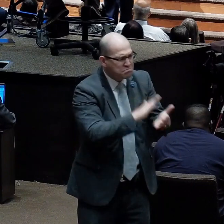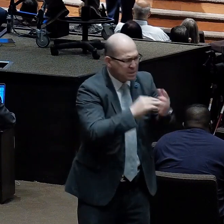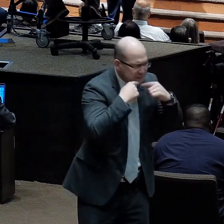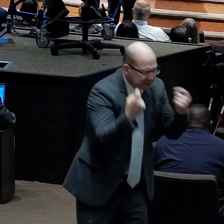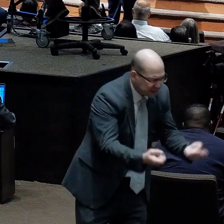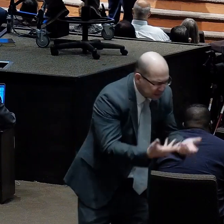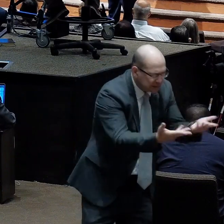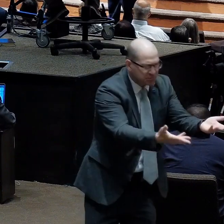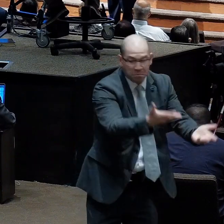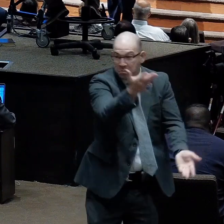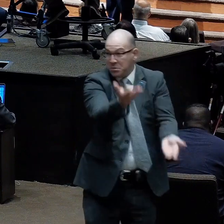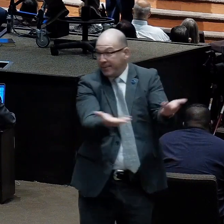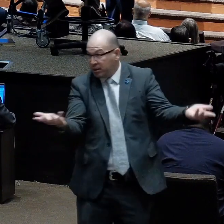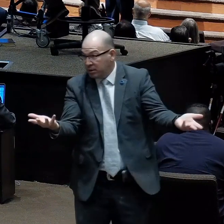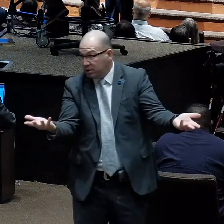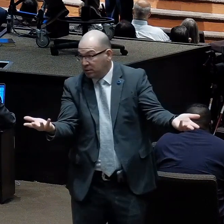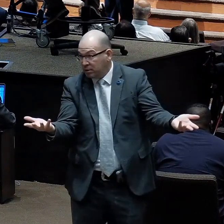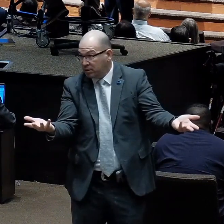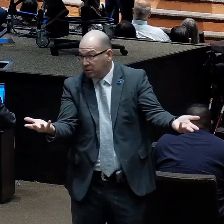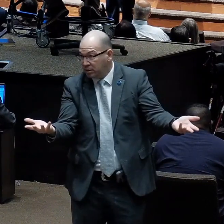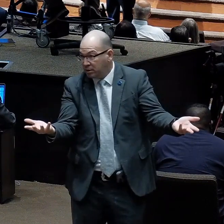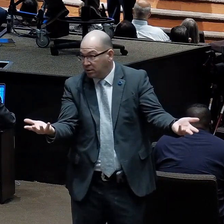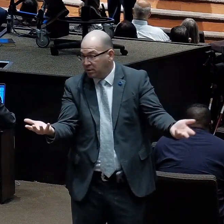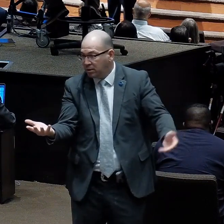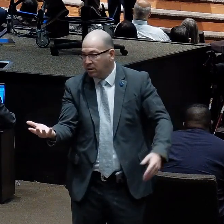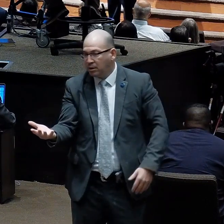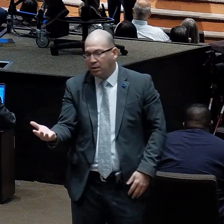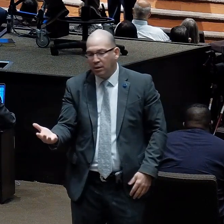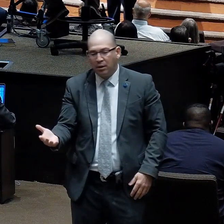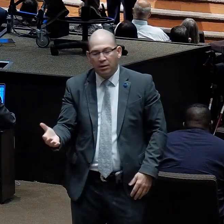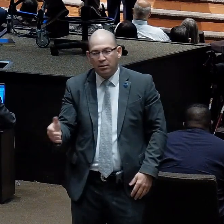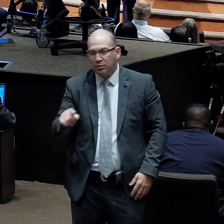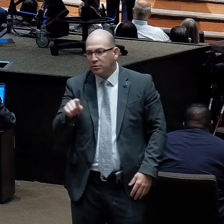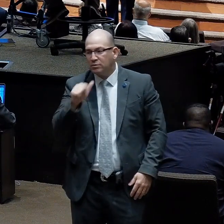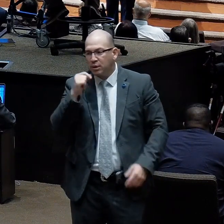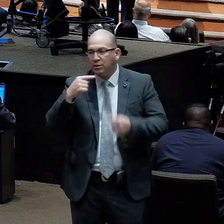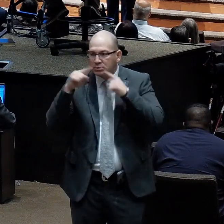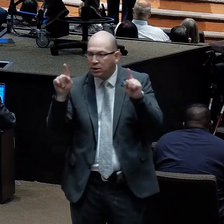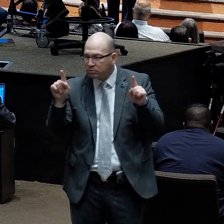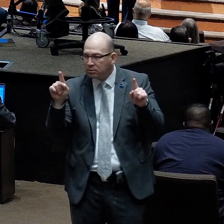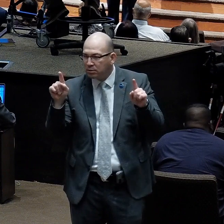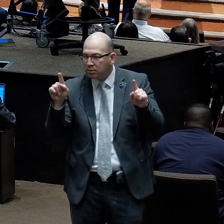You will never bring them to Christ with pride and anger.